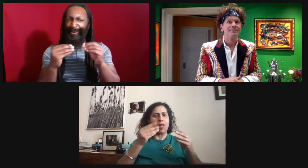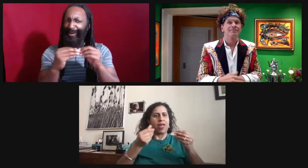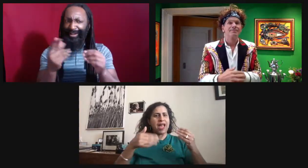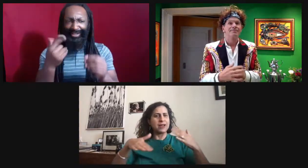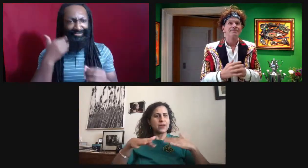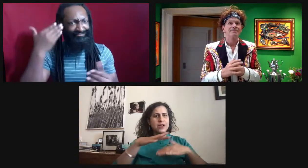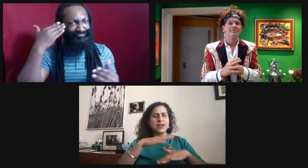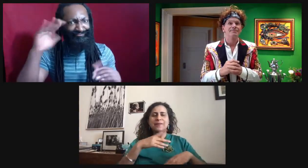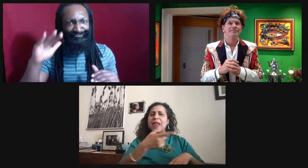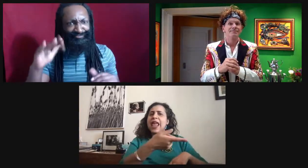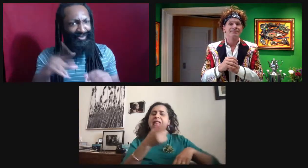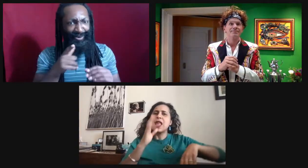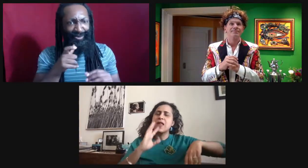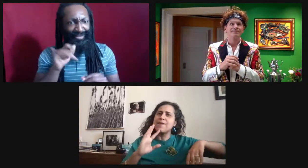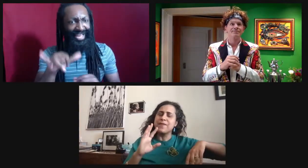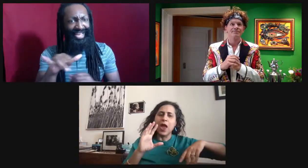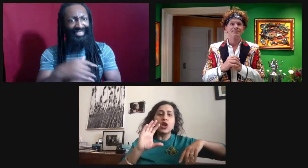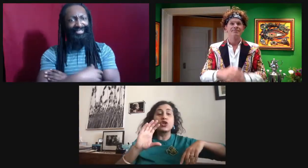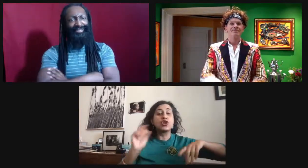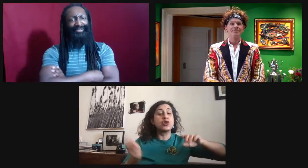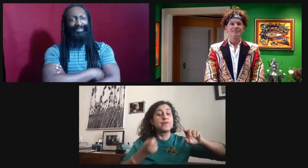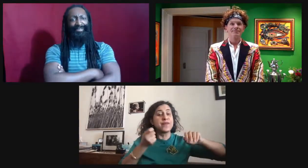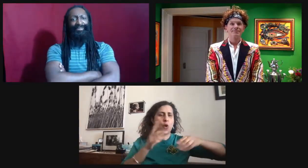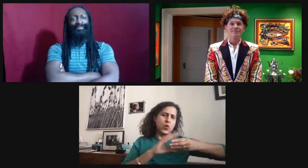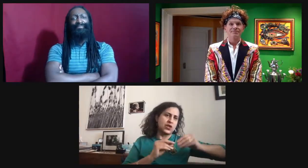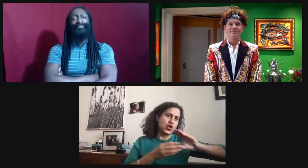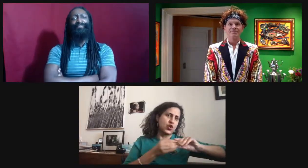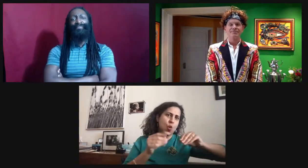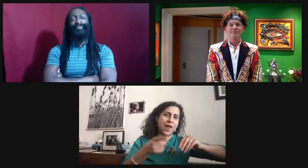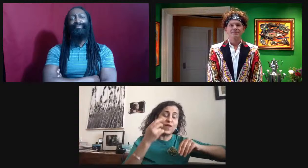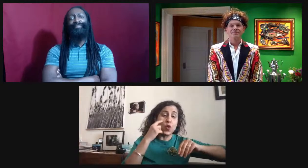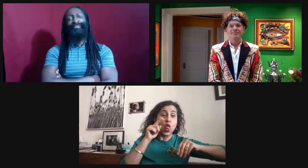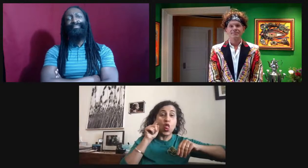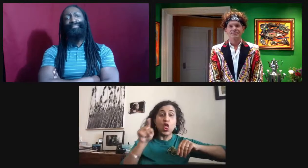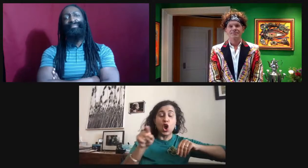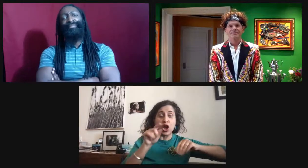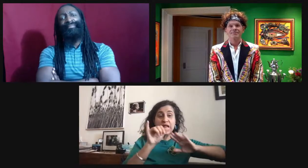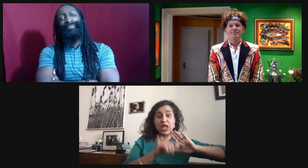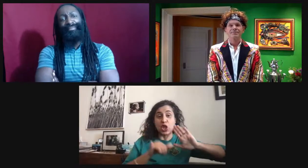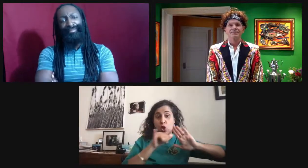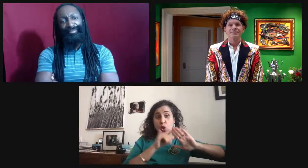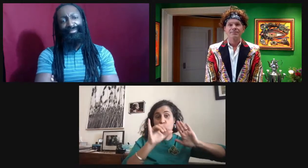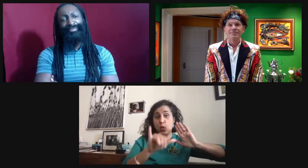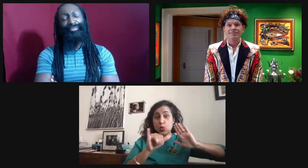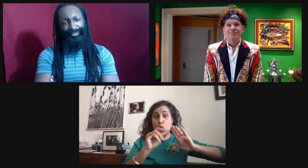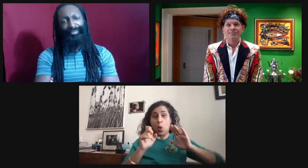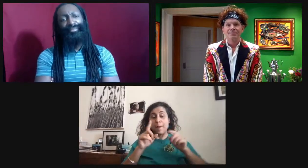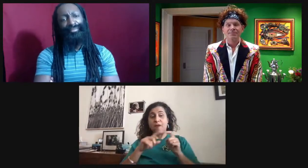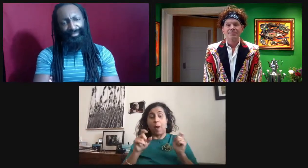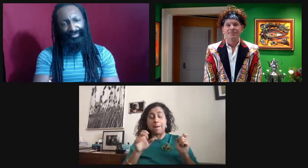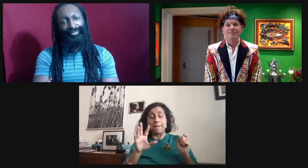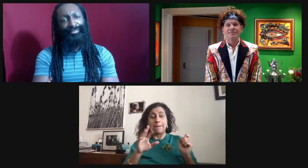He was famous for landscapes, very well known. And if you look at his story on